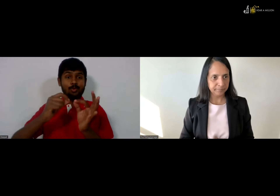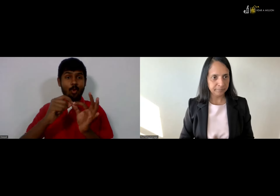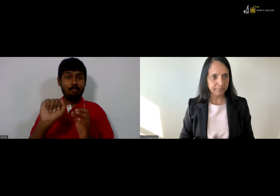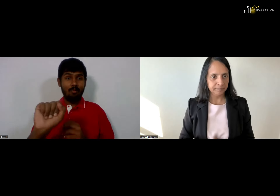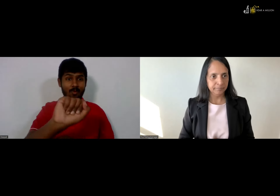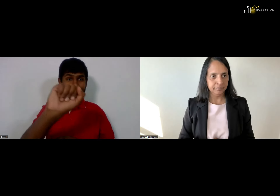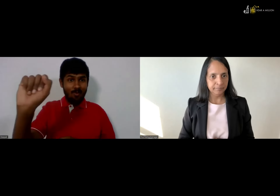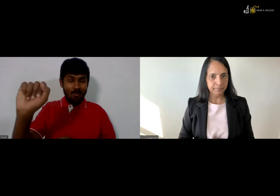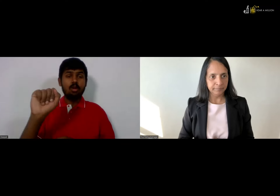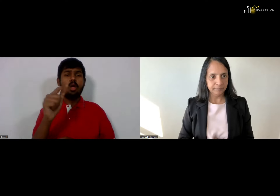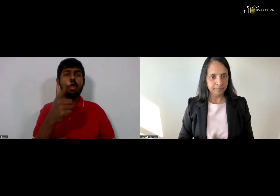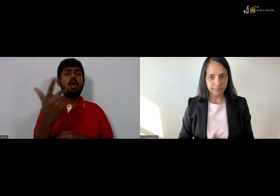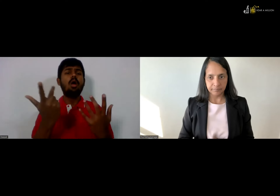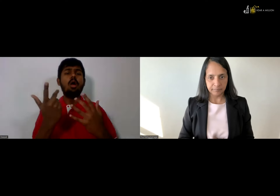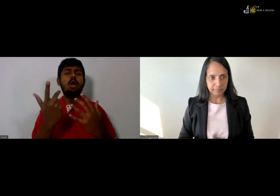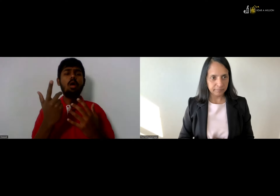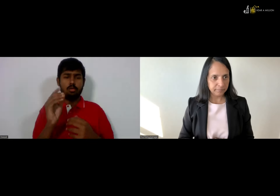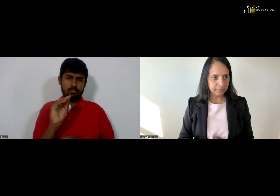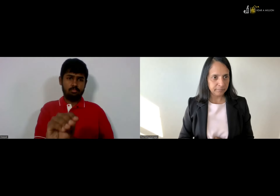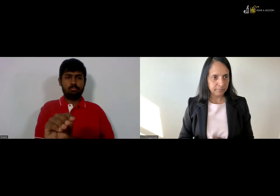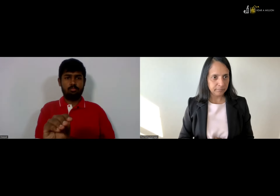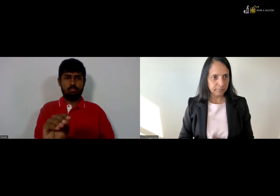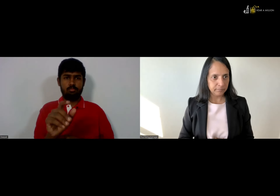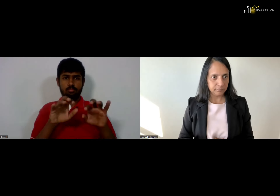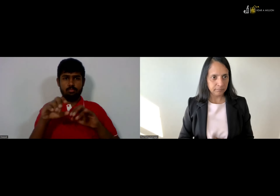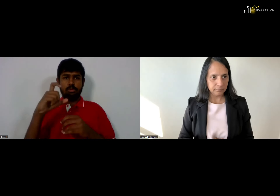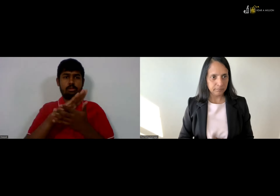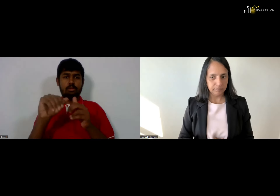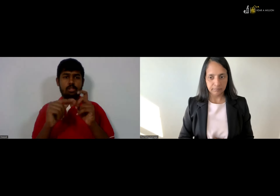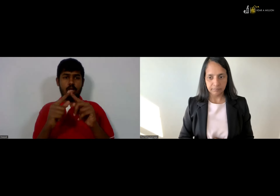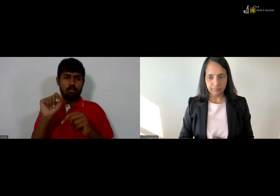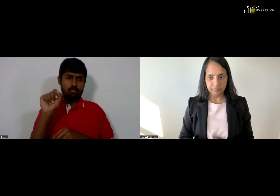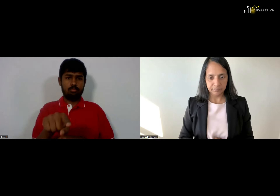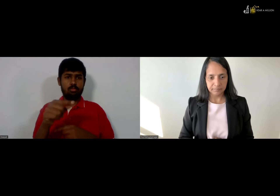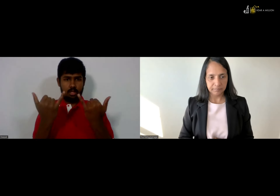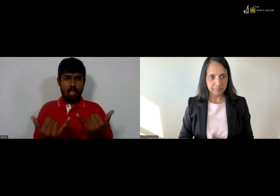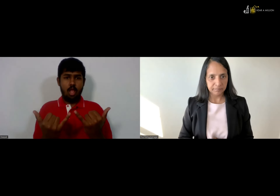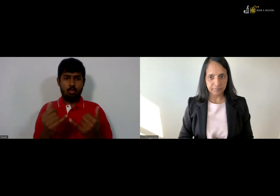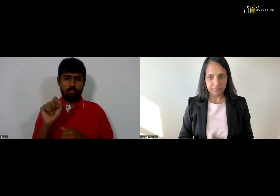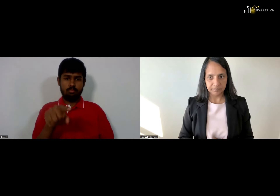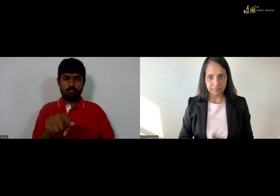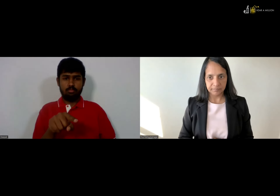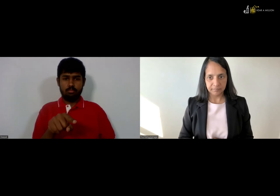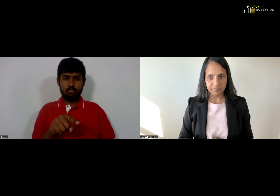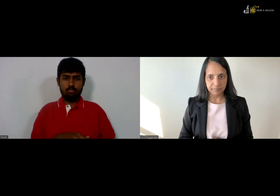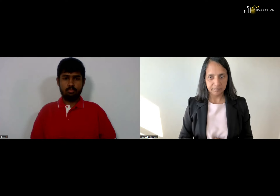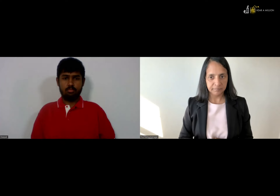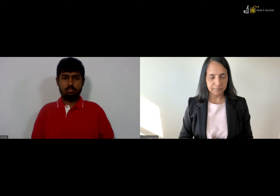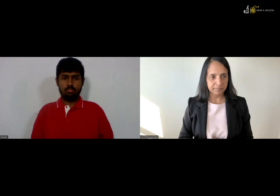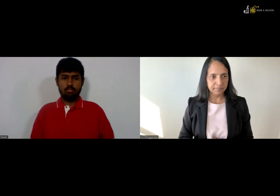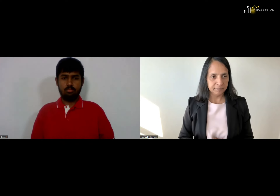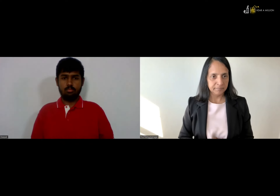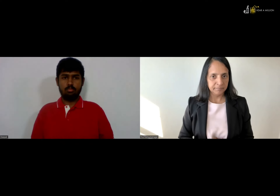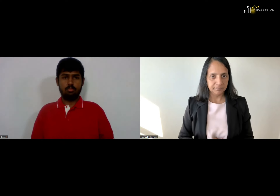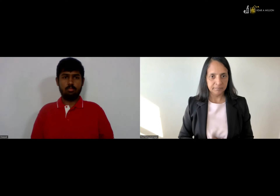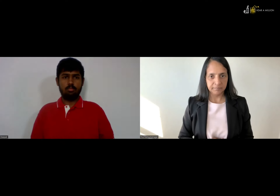Okay, can you clarify what you were saying earlier? Yes, so if you can mention your job in the chat box, that would